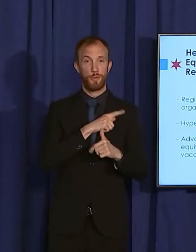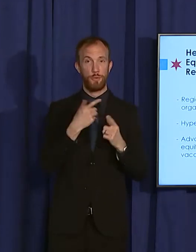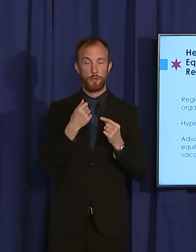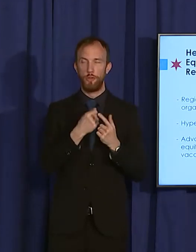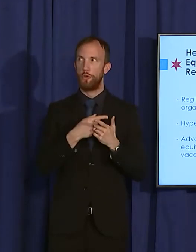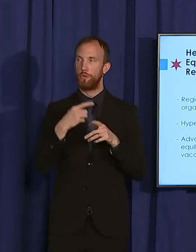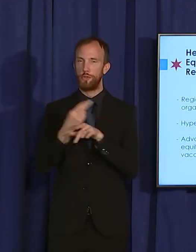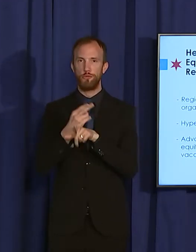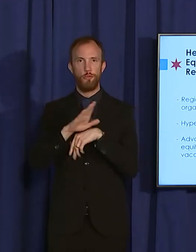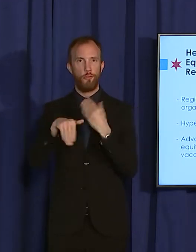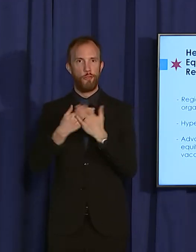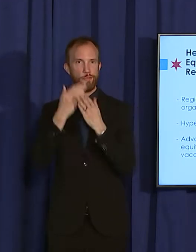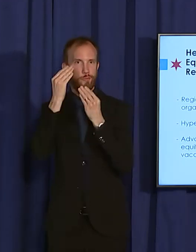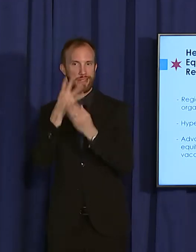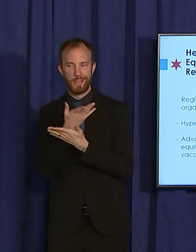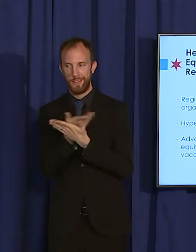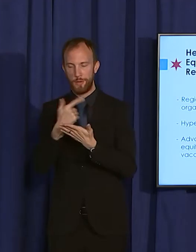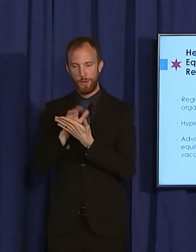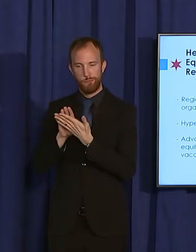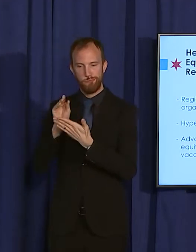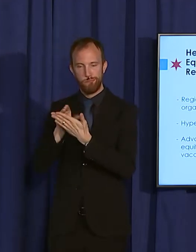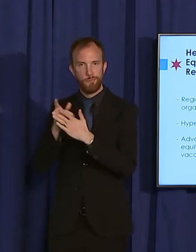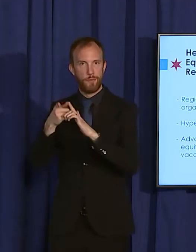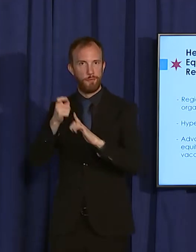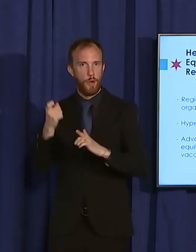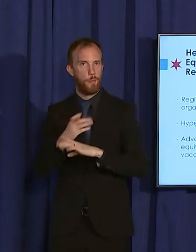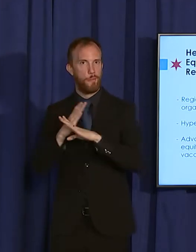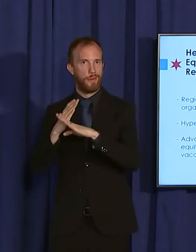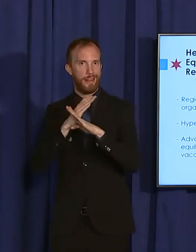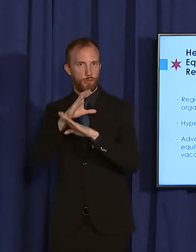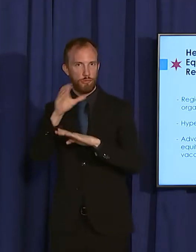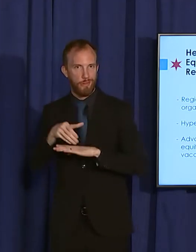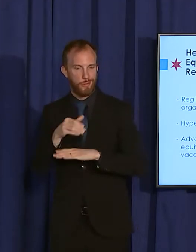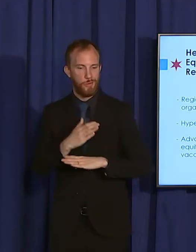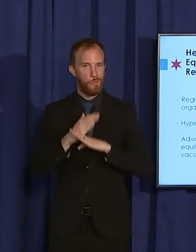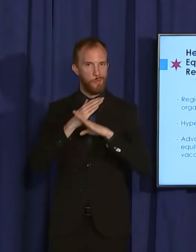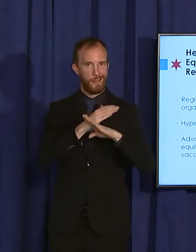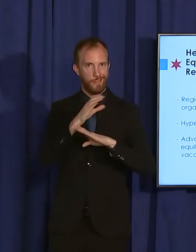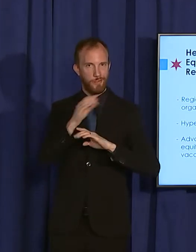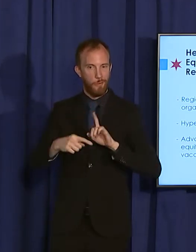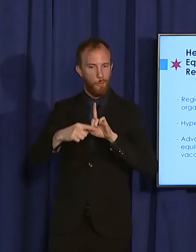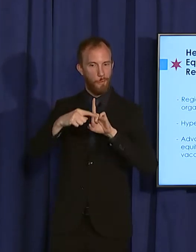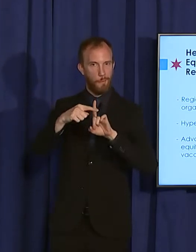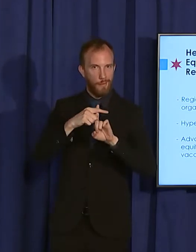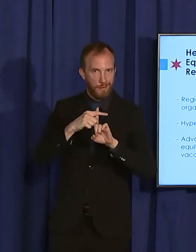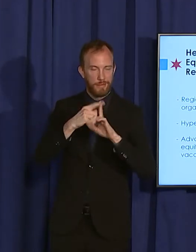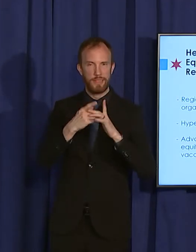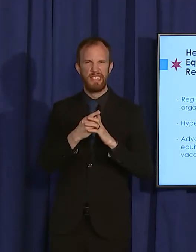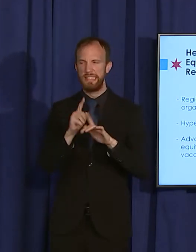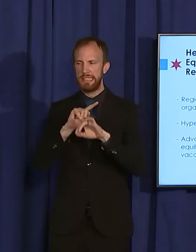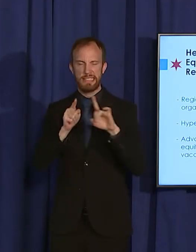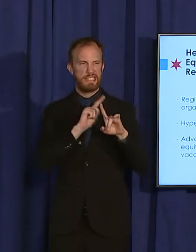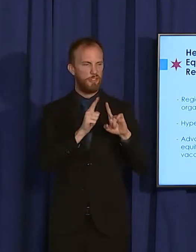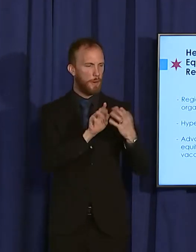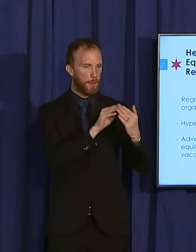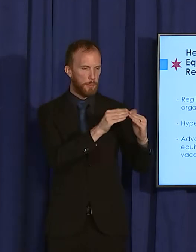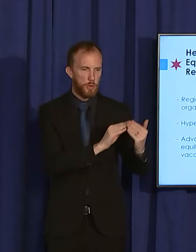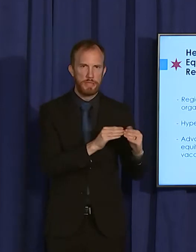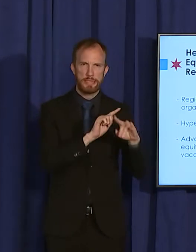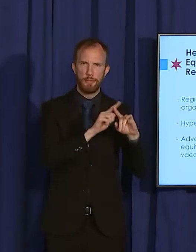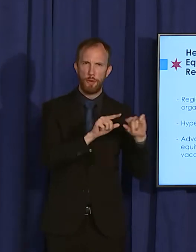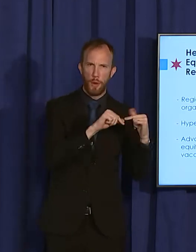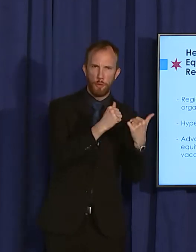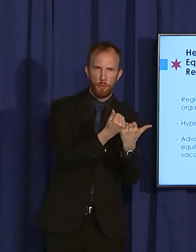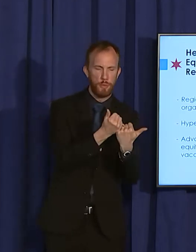learned from Protect Chicago and Protect Chicago Plus. The communities that had this kind of targeted outreach from community-based